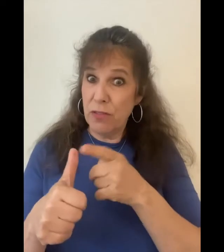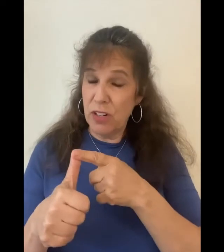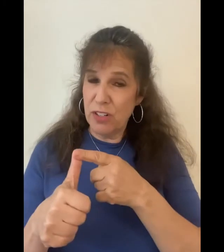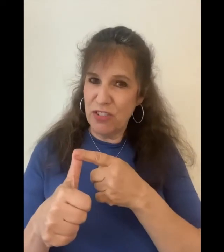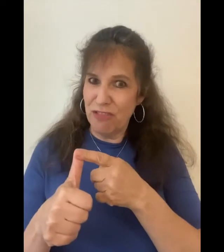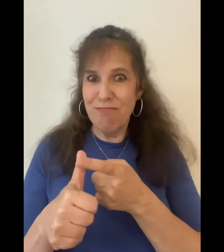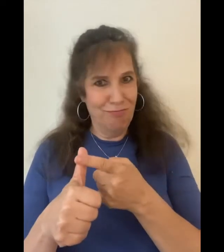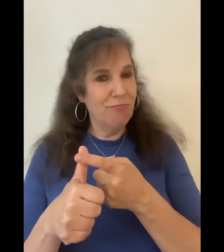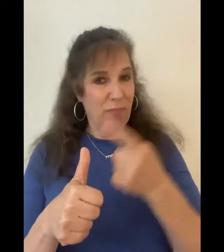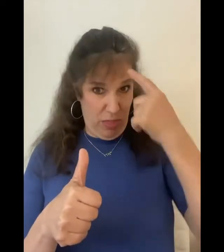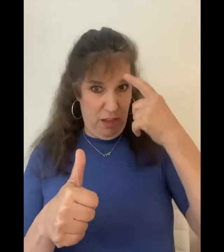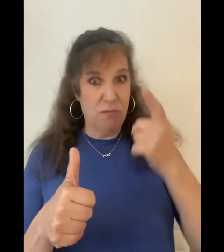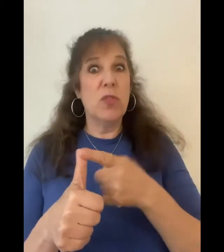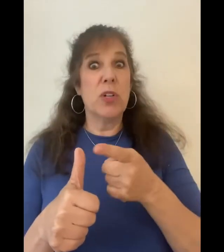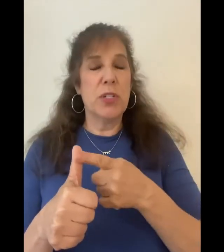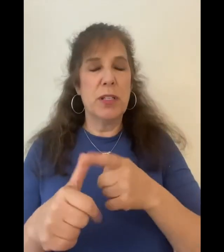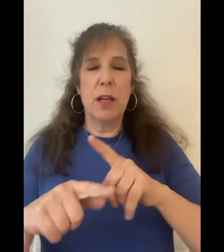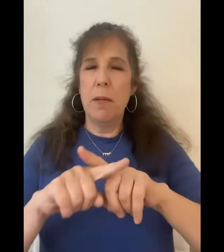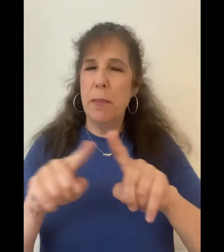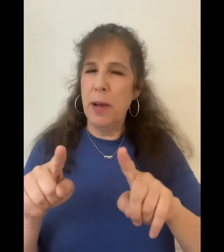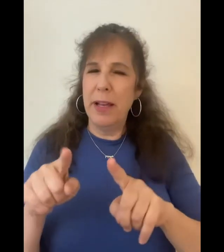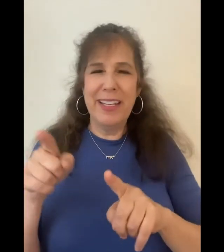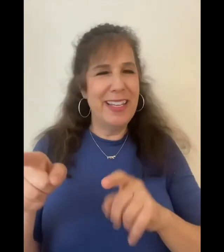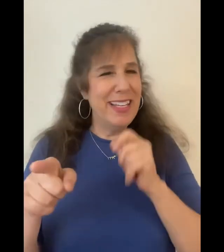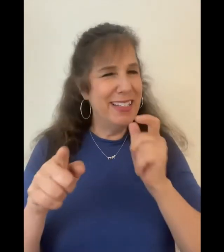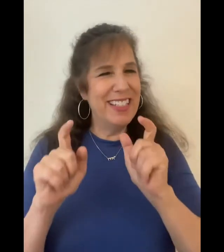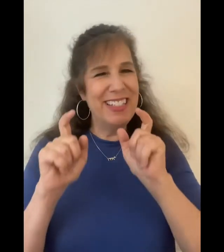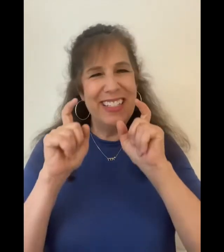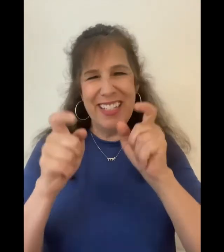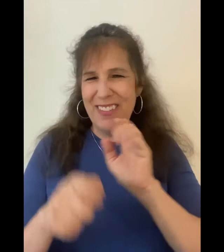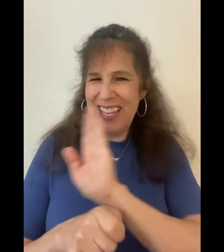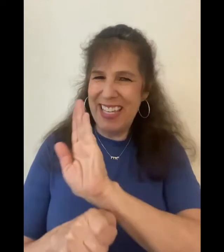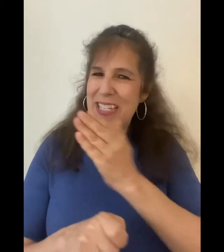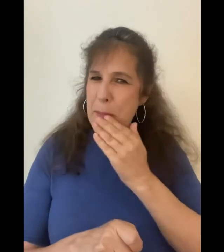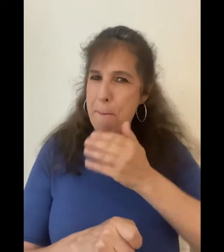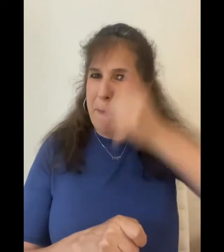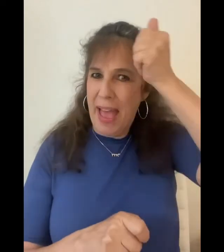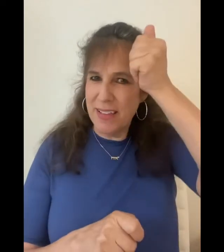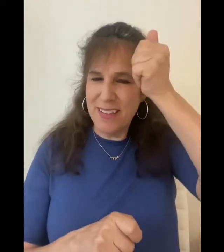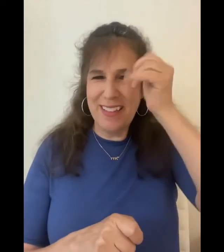fact that he didn't bring from the very best makes a whole difference, because it shows where you come